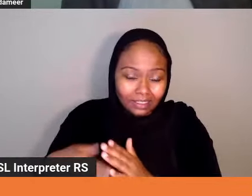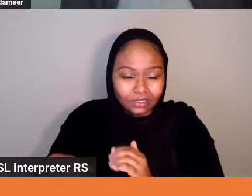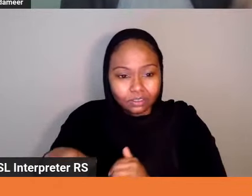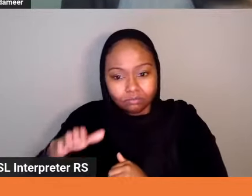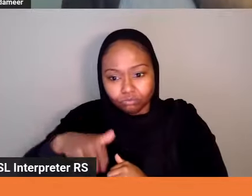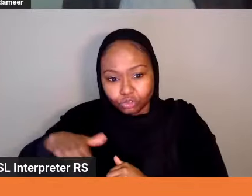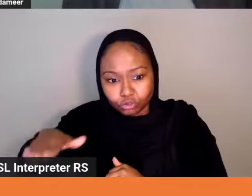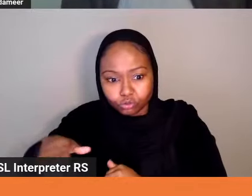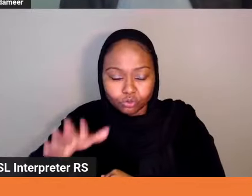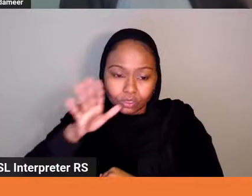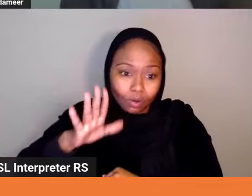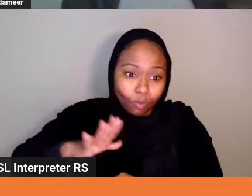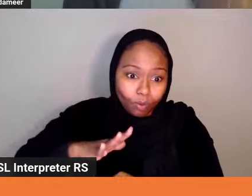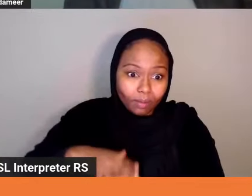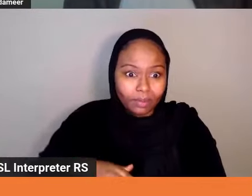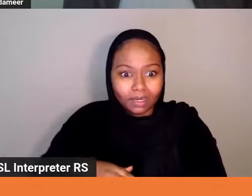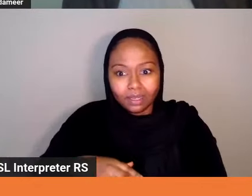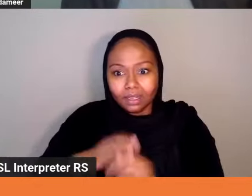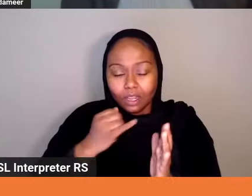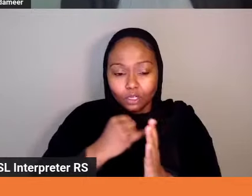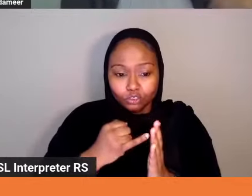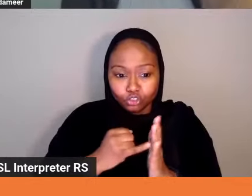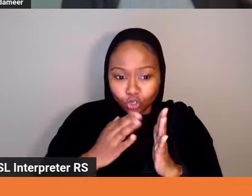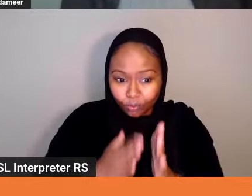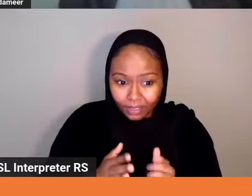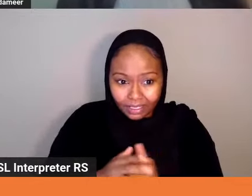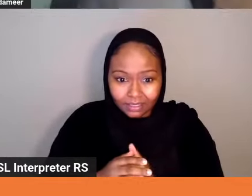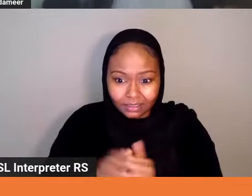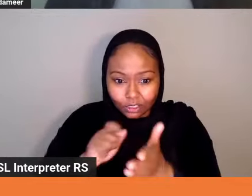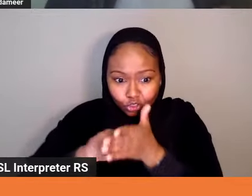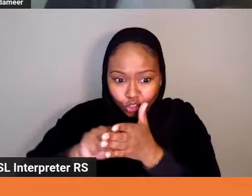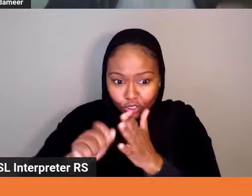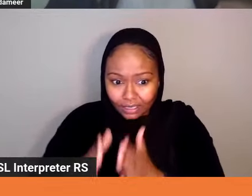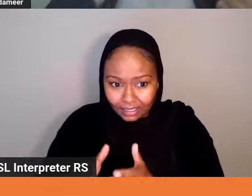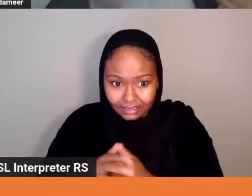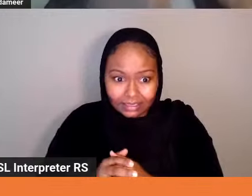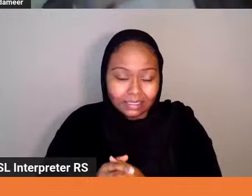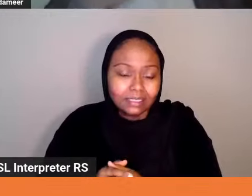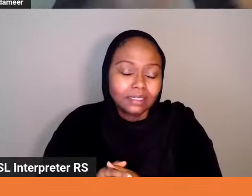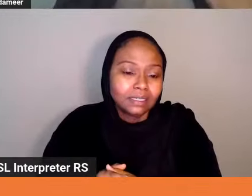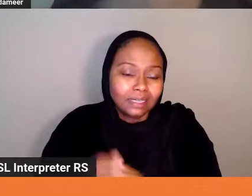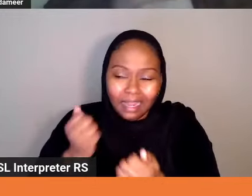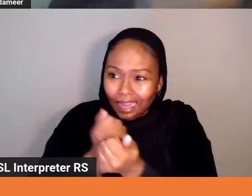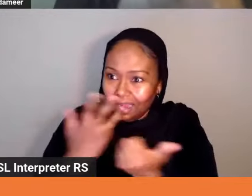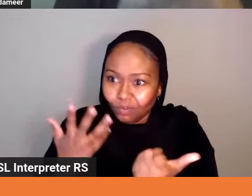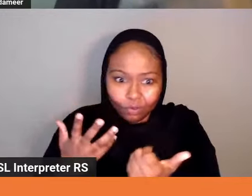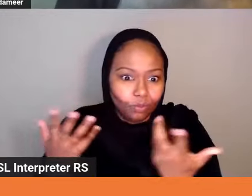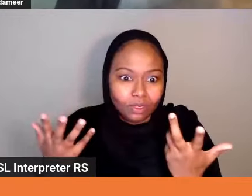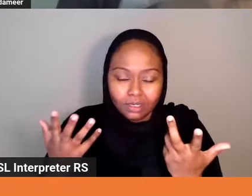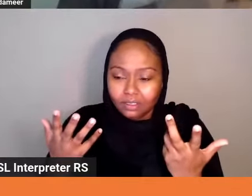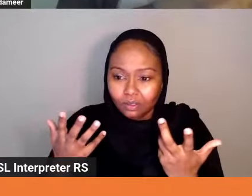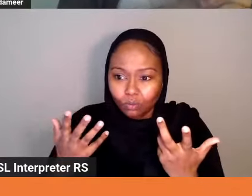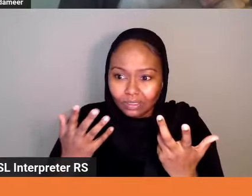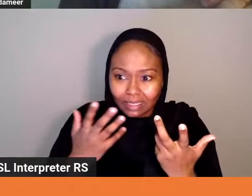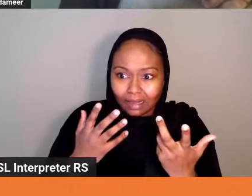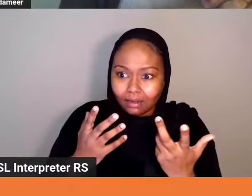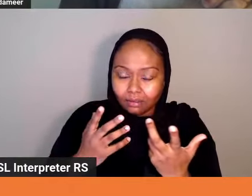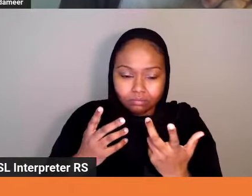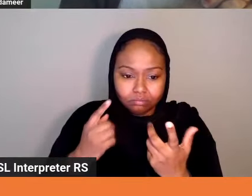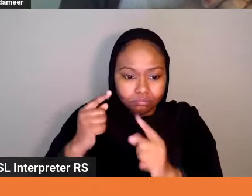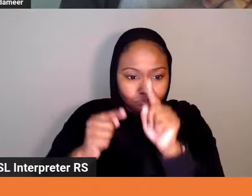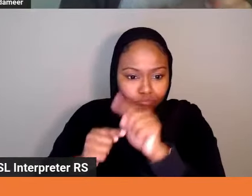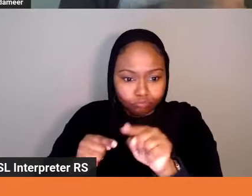women, journalists, political leaders, students, everyone became a target for the policy